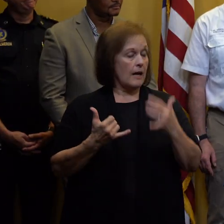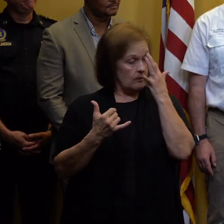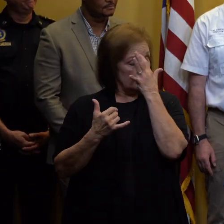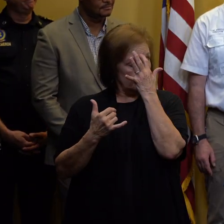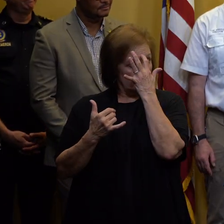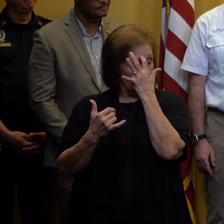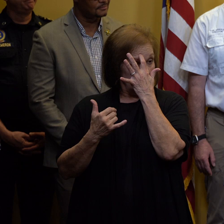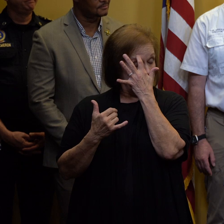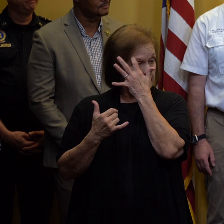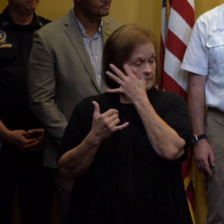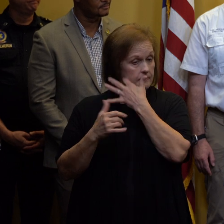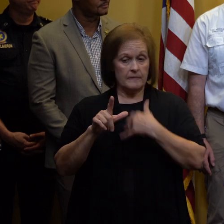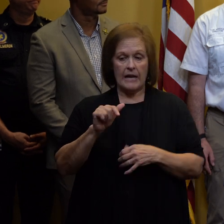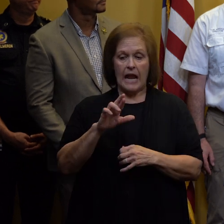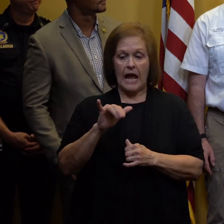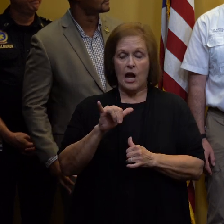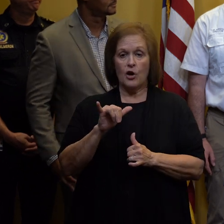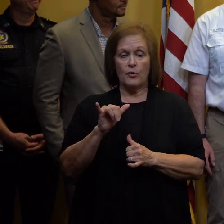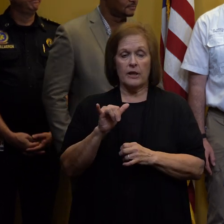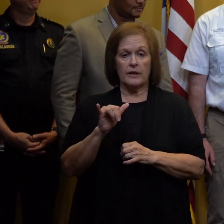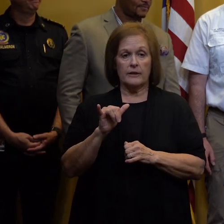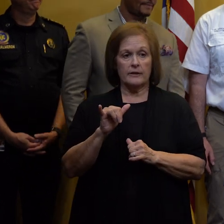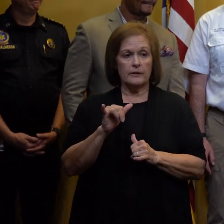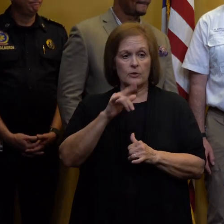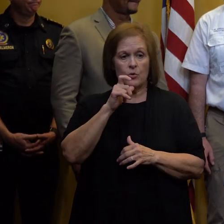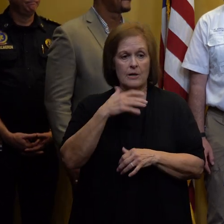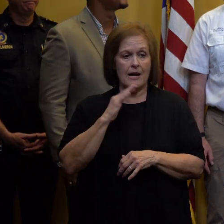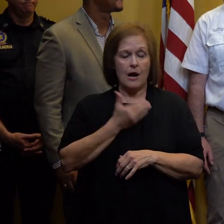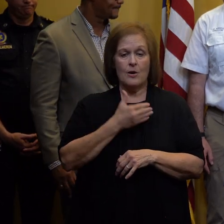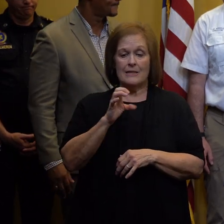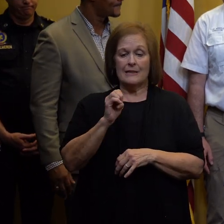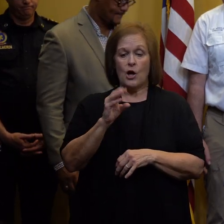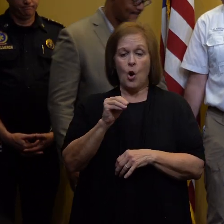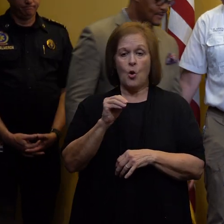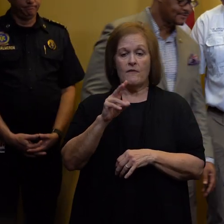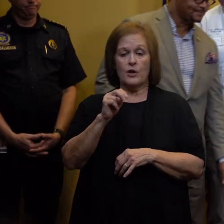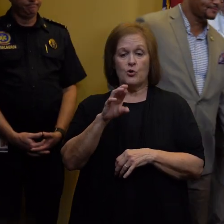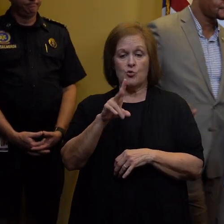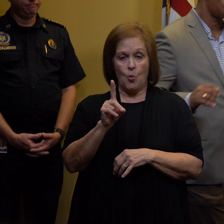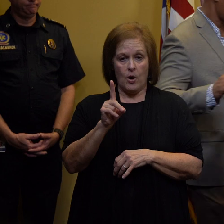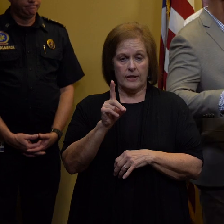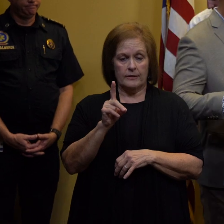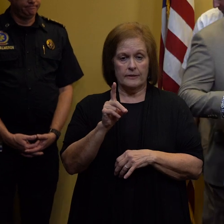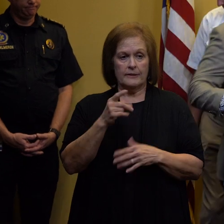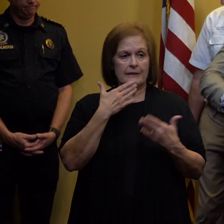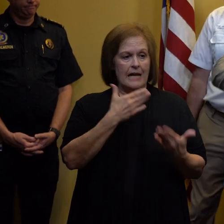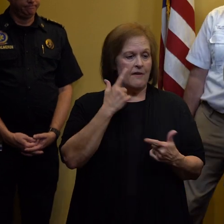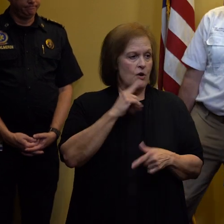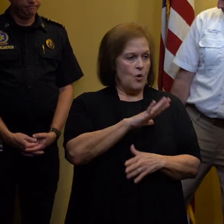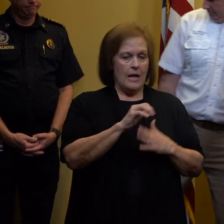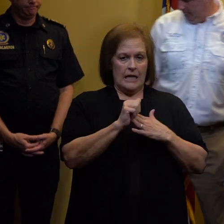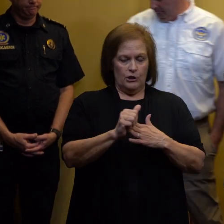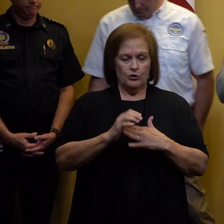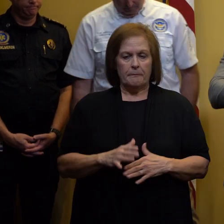ask Larry Barabino Jr., who is our CEO of NORD, to come forward, and thank you for your just continued leadership